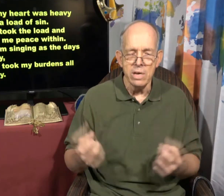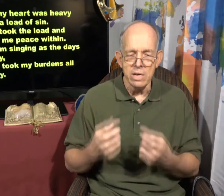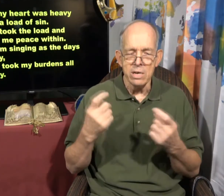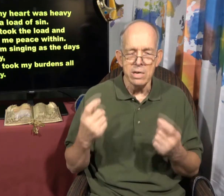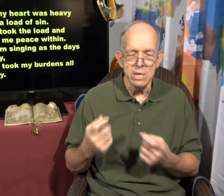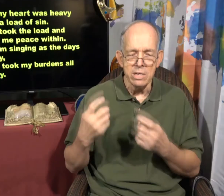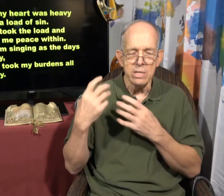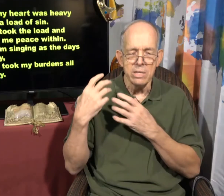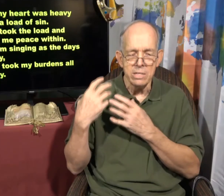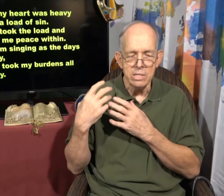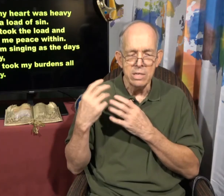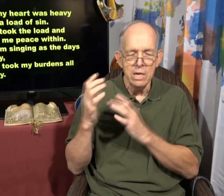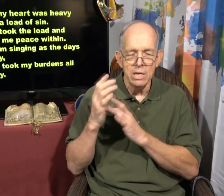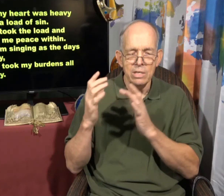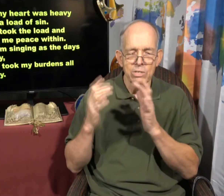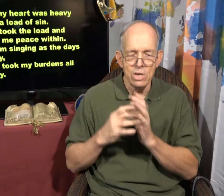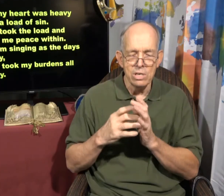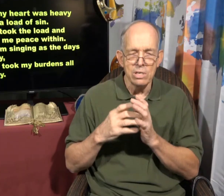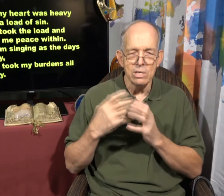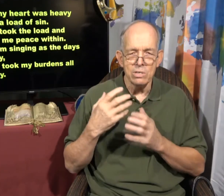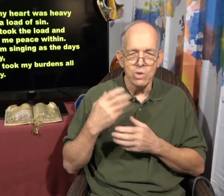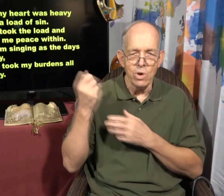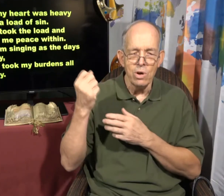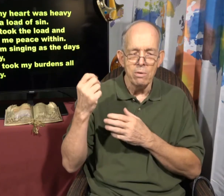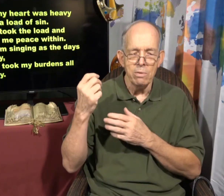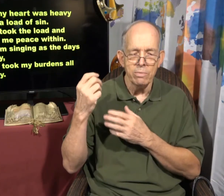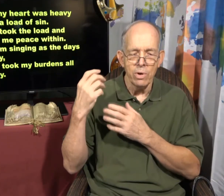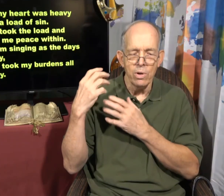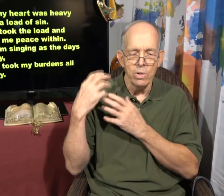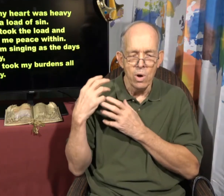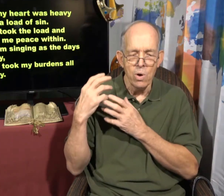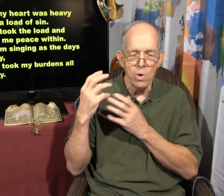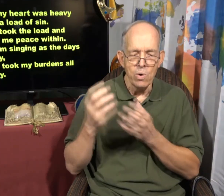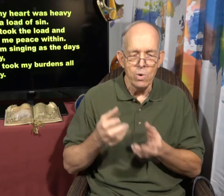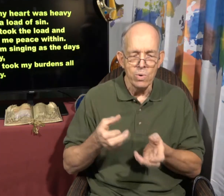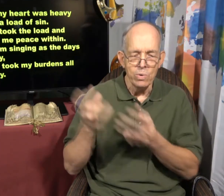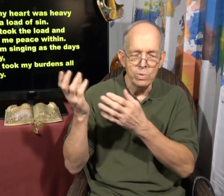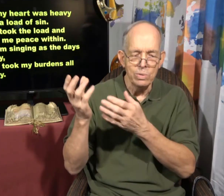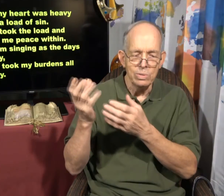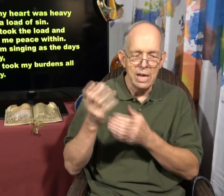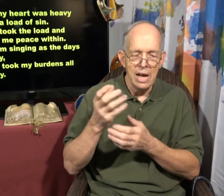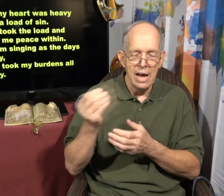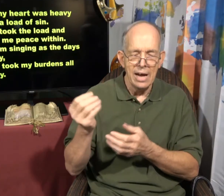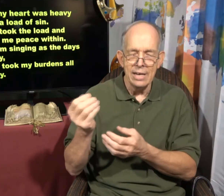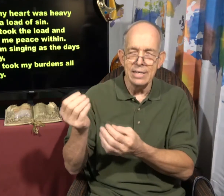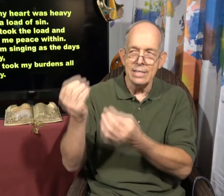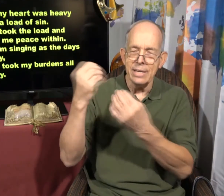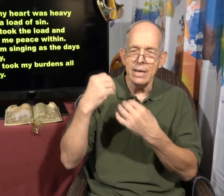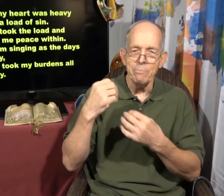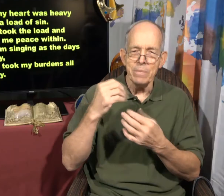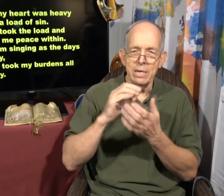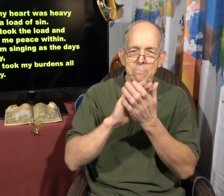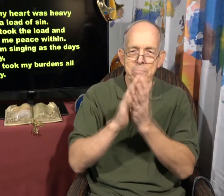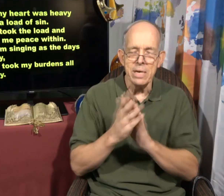Why my heart was heavy, but a lot of sin. Jesus